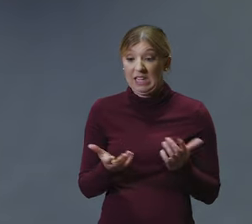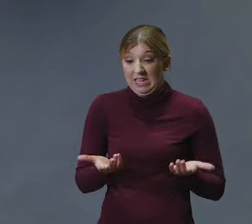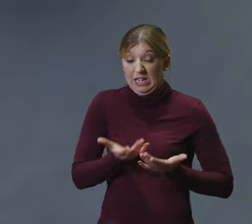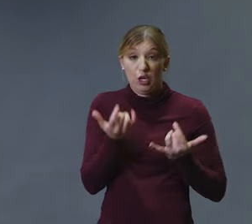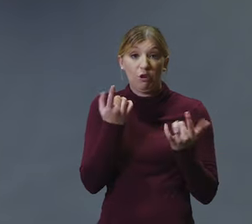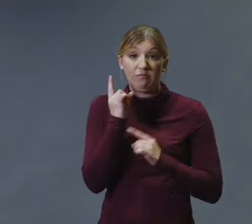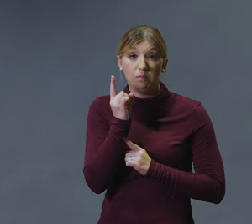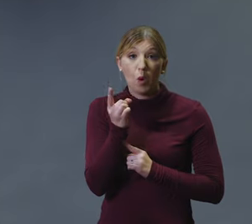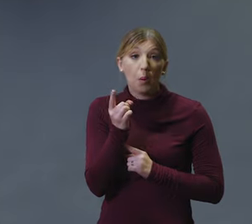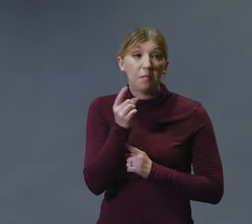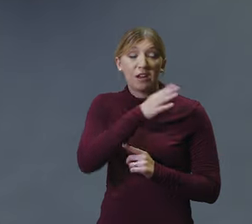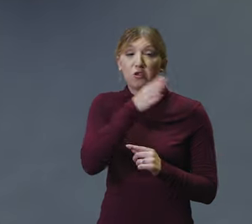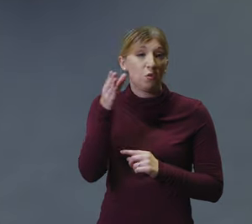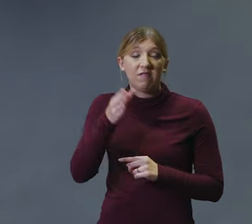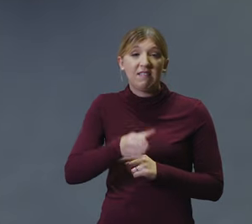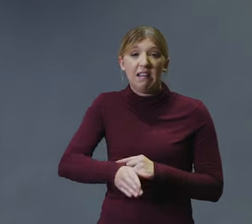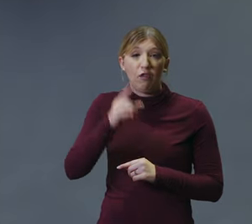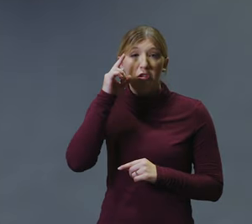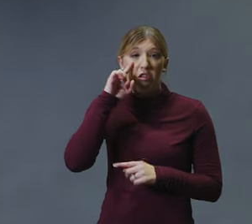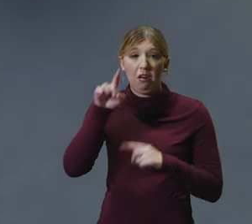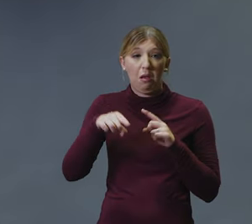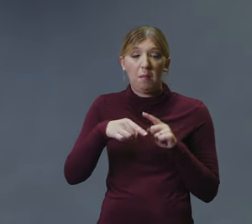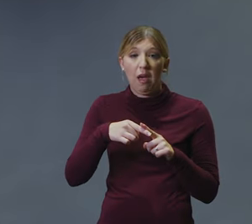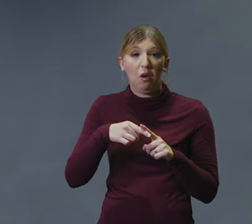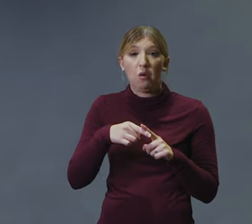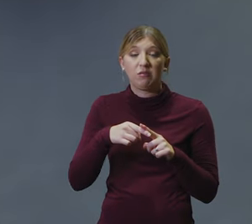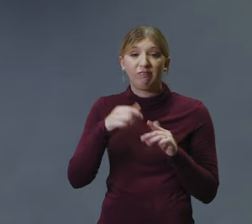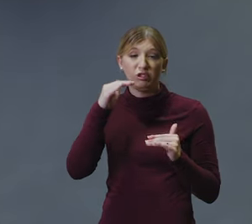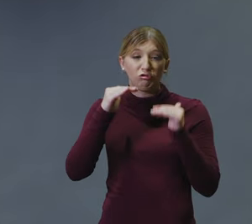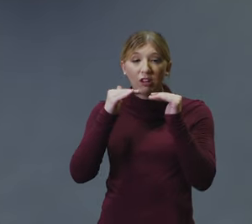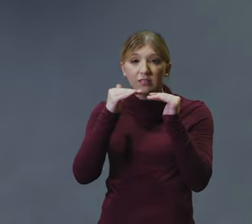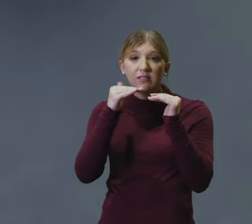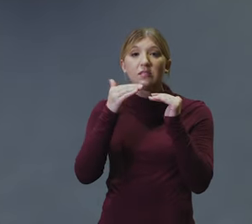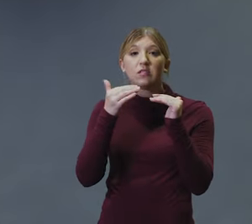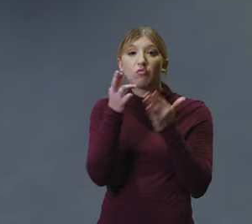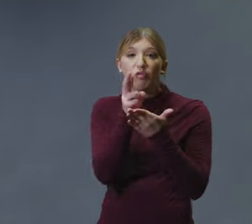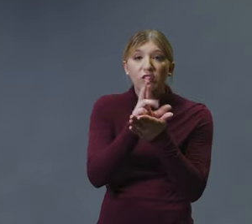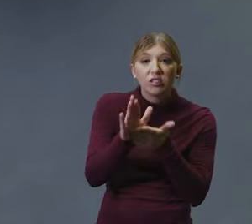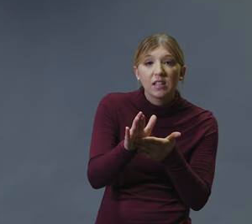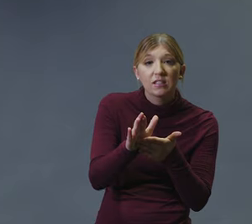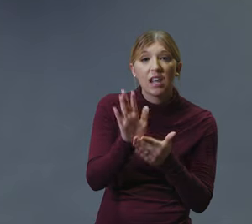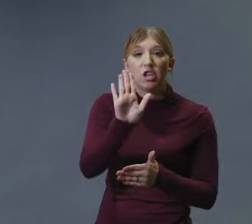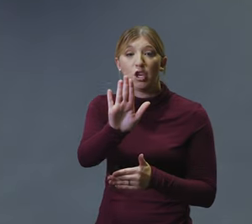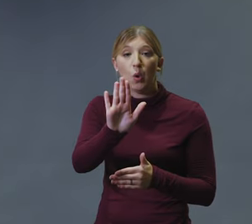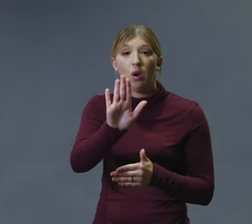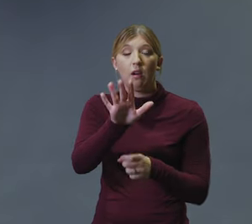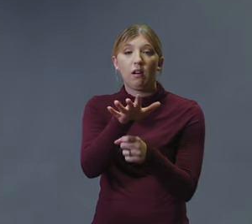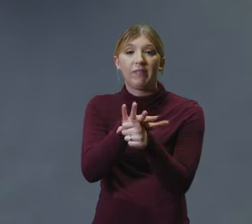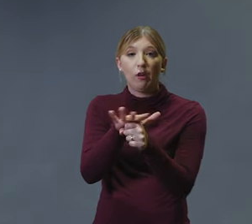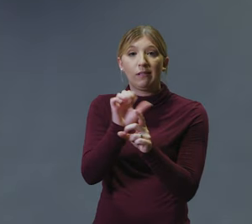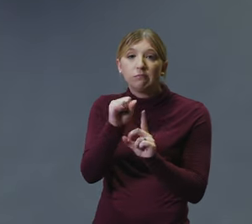this moment, some of you have never even thought about the conversation of justice and righteousness in your particular